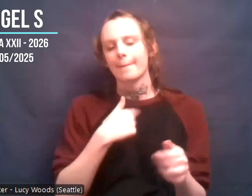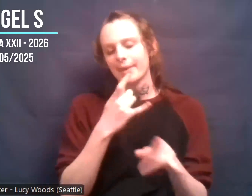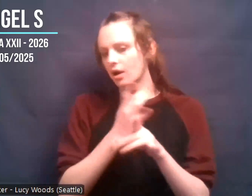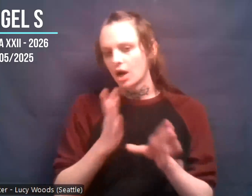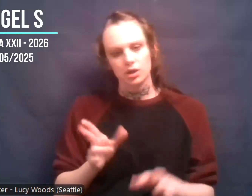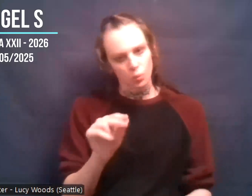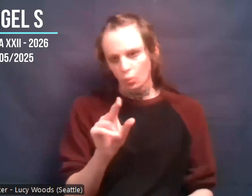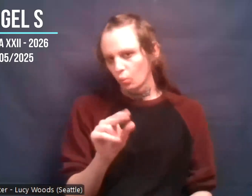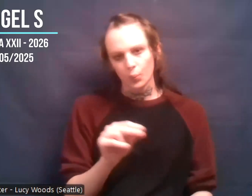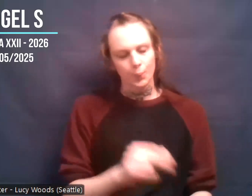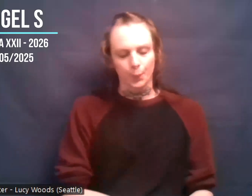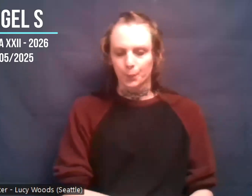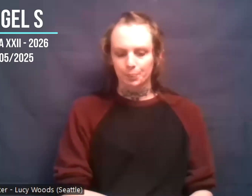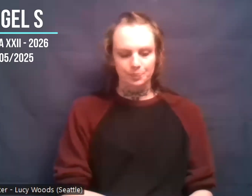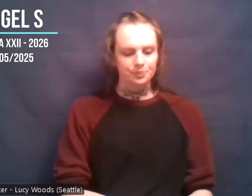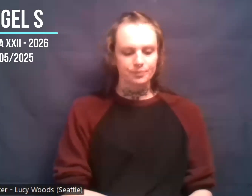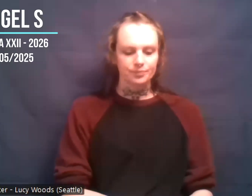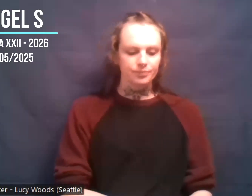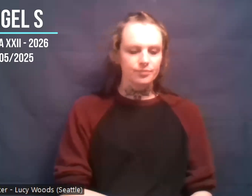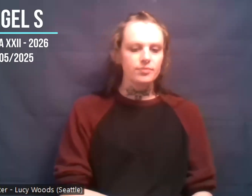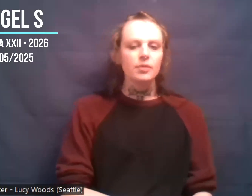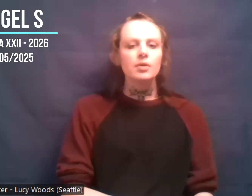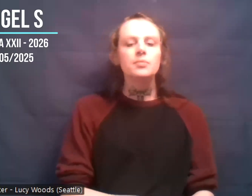Um, so